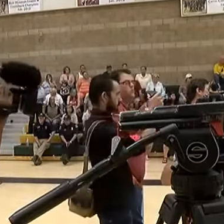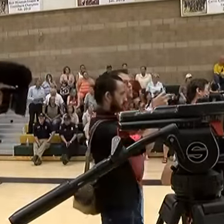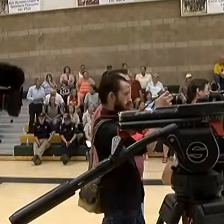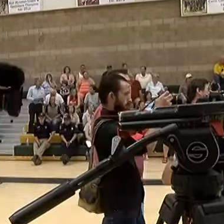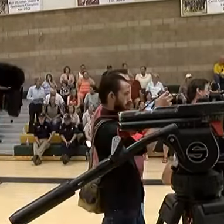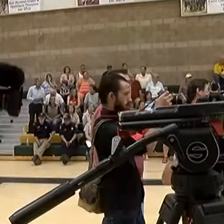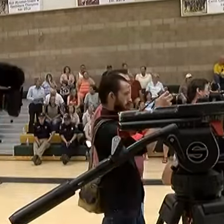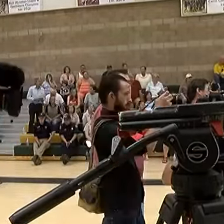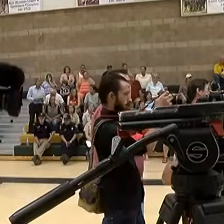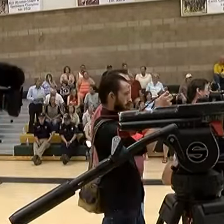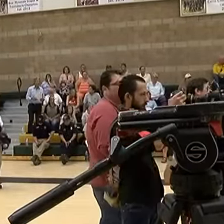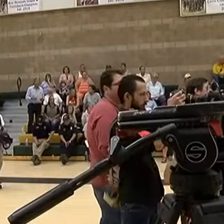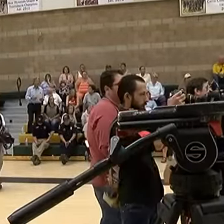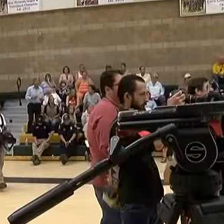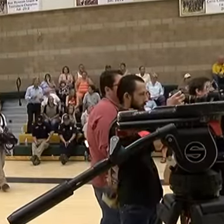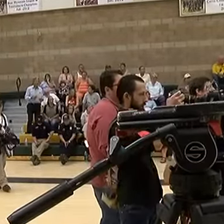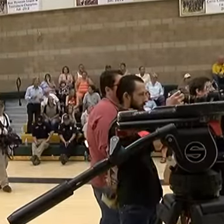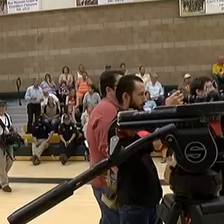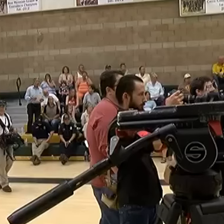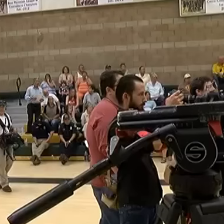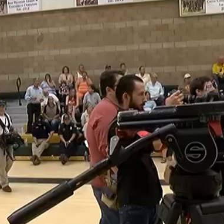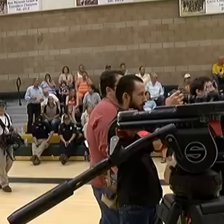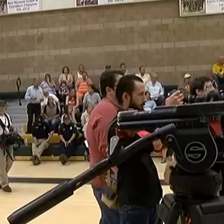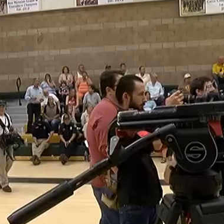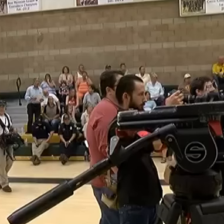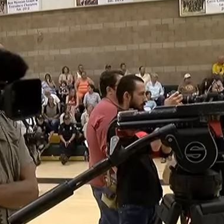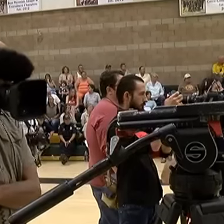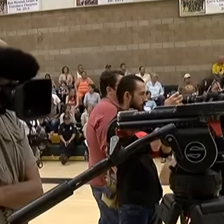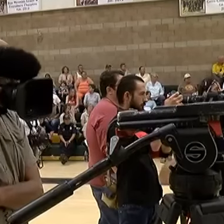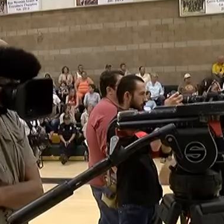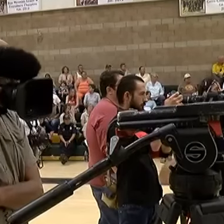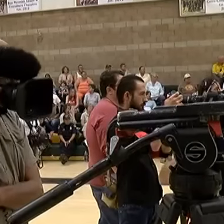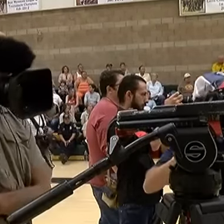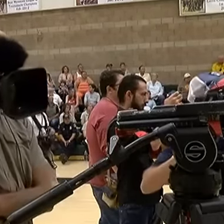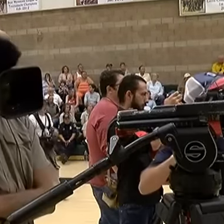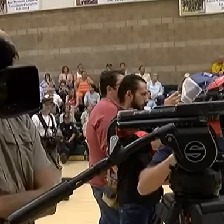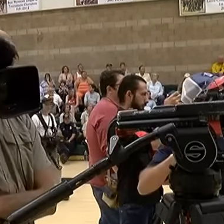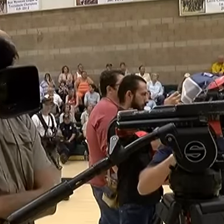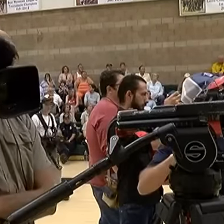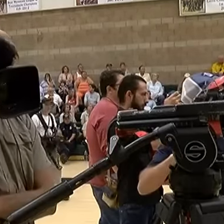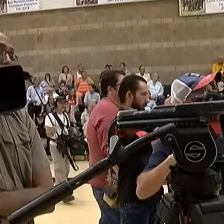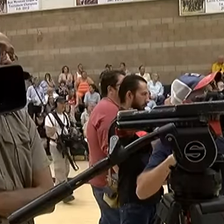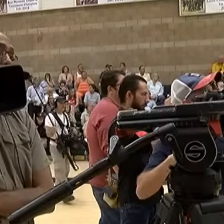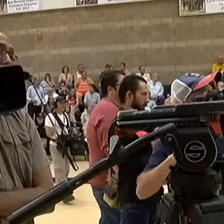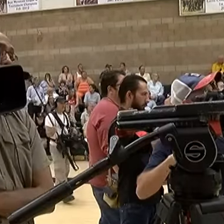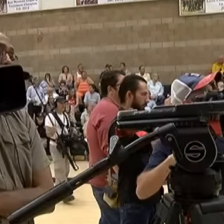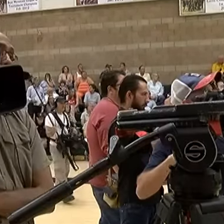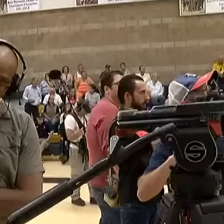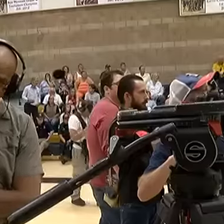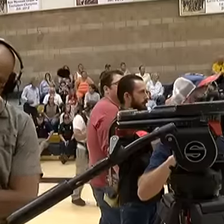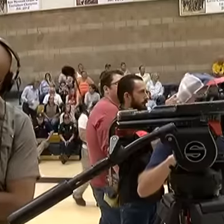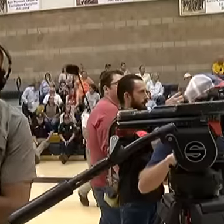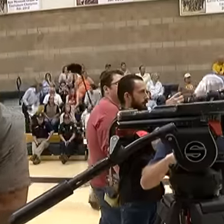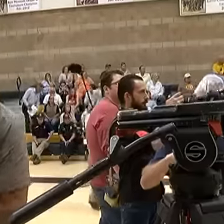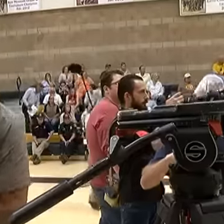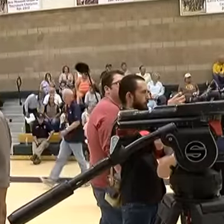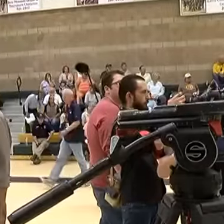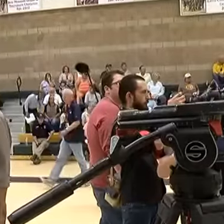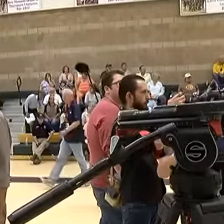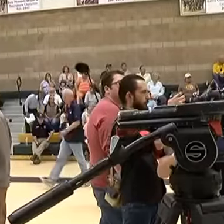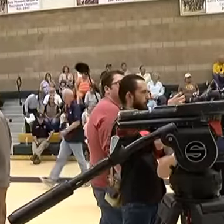backyard has some phos check from the aircraft. Is there any health effects? And Joe, do you want to take that? I